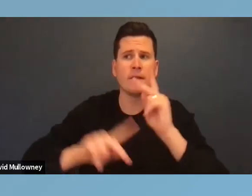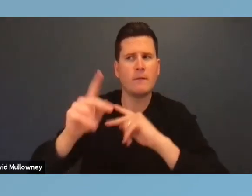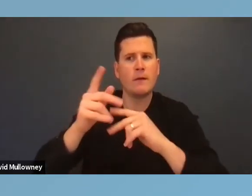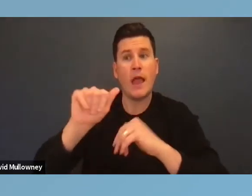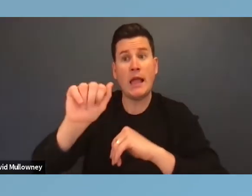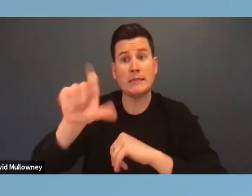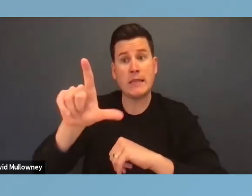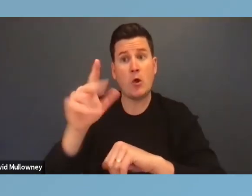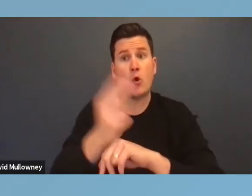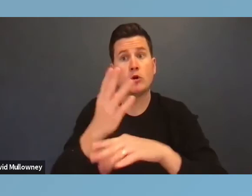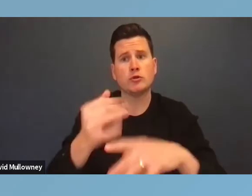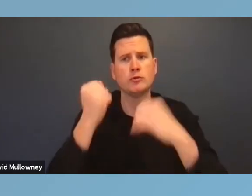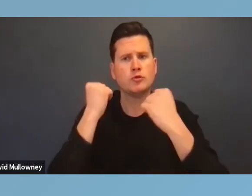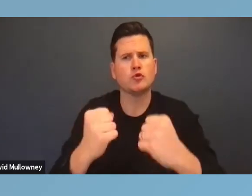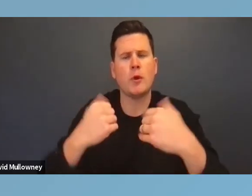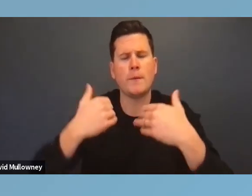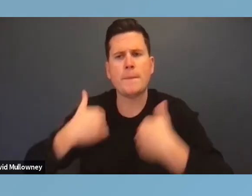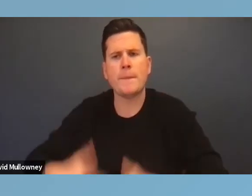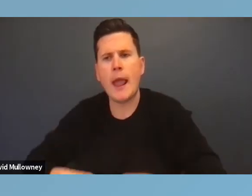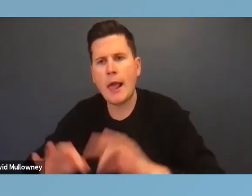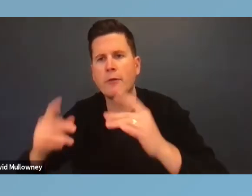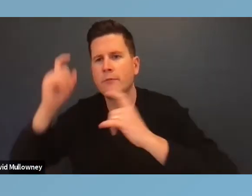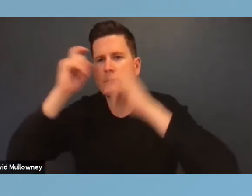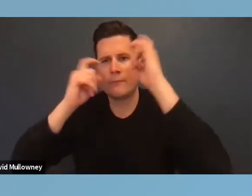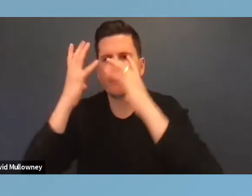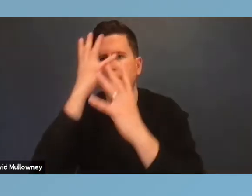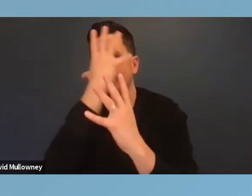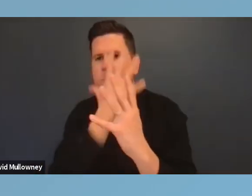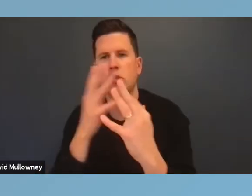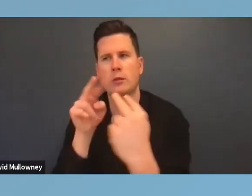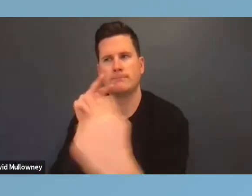person and invest in that relationship.